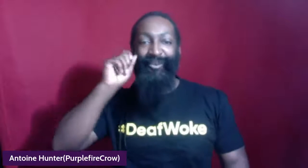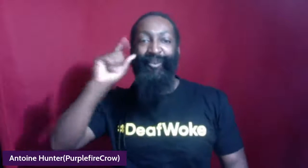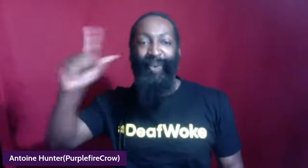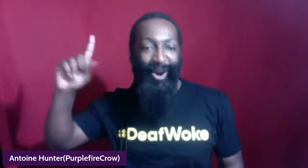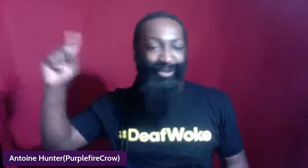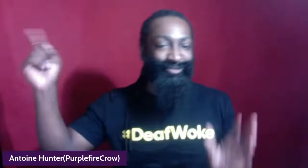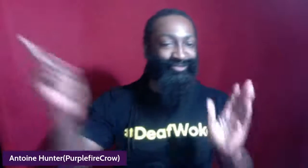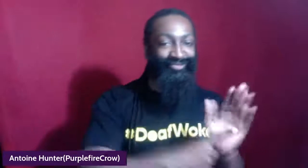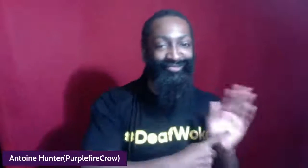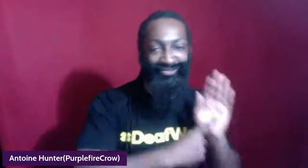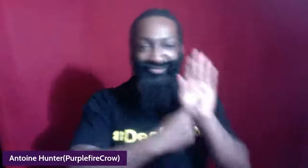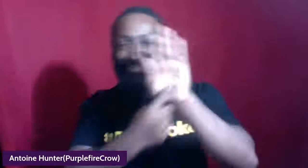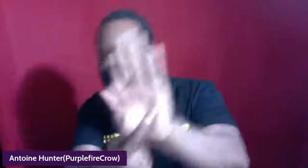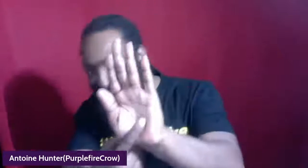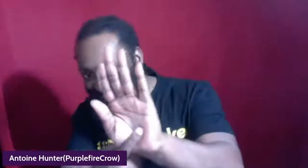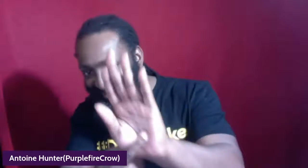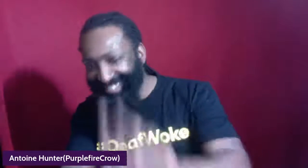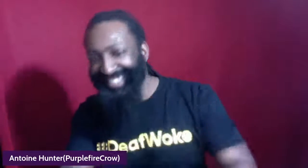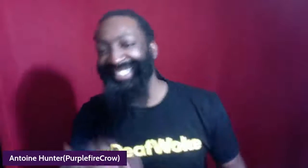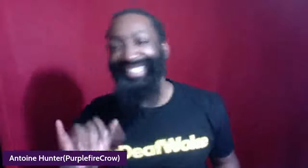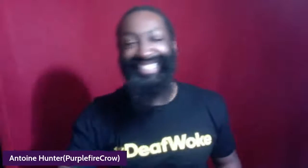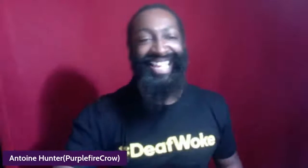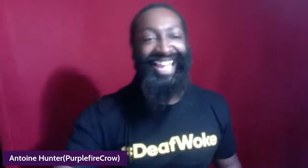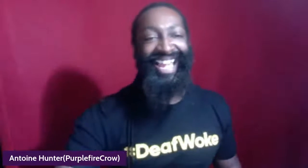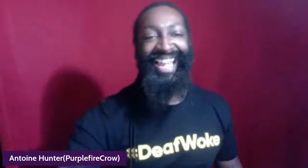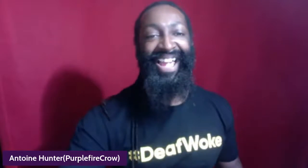Welcome to Deaf Woke.